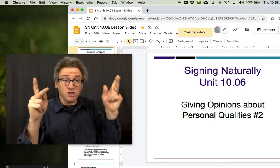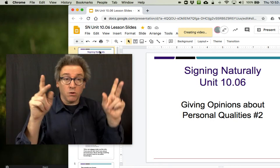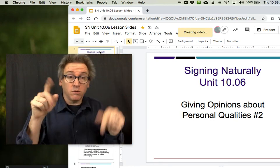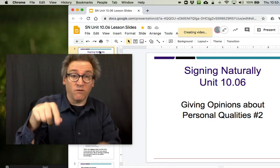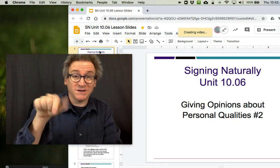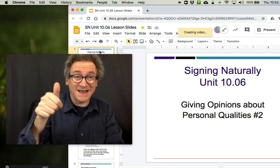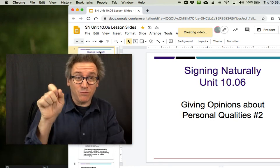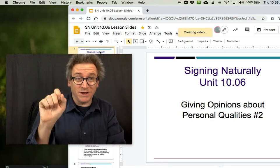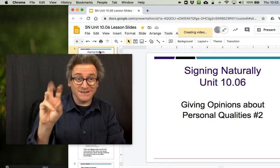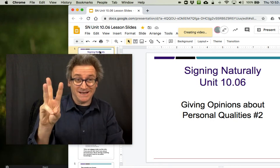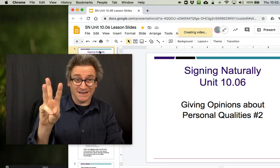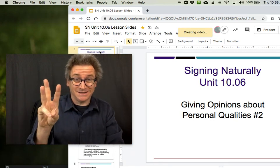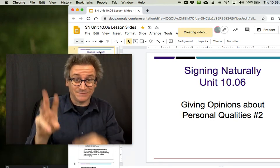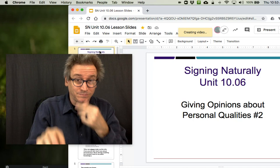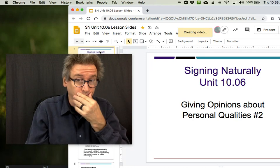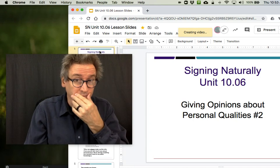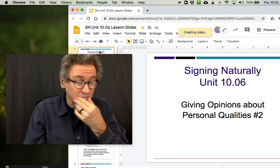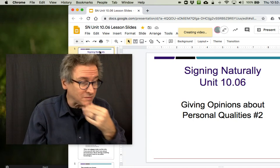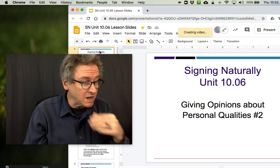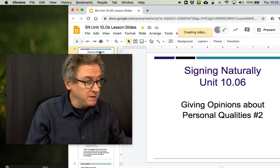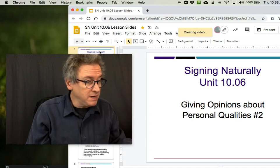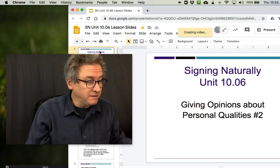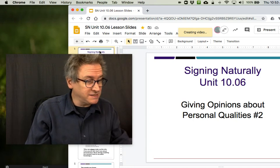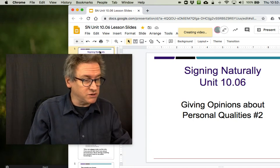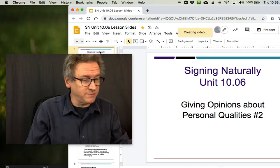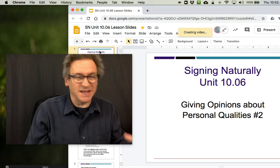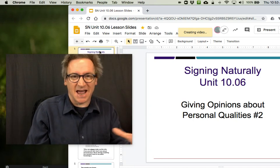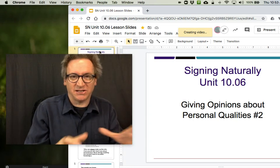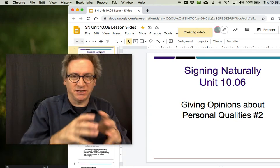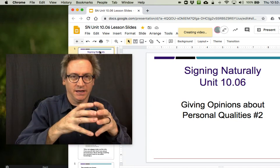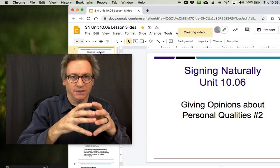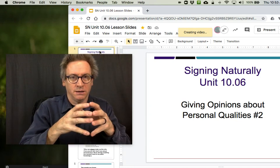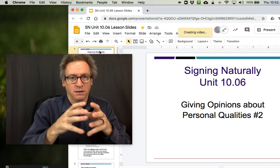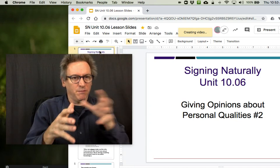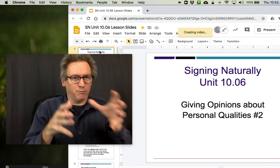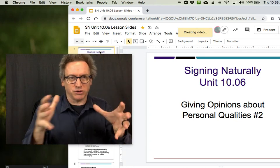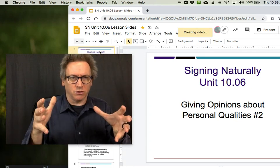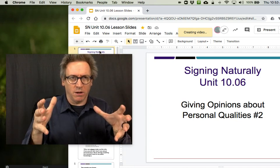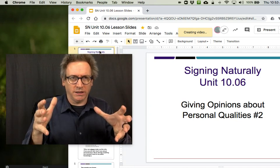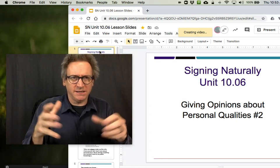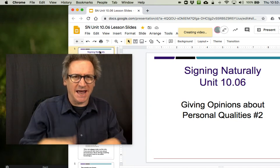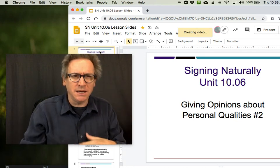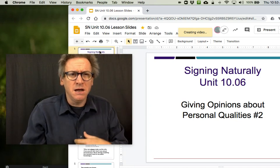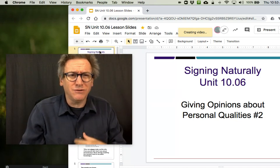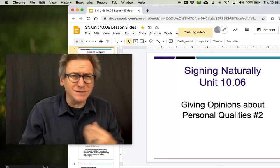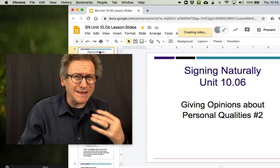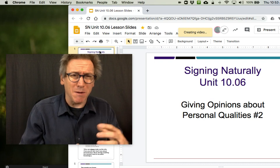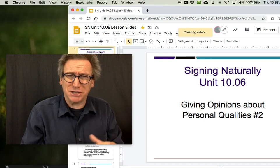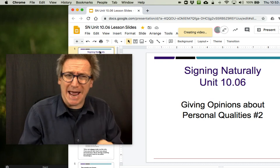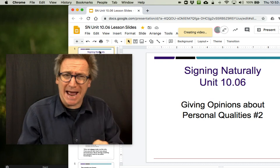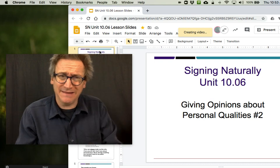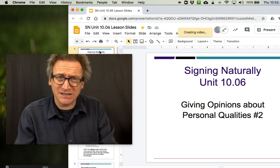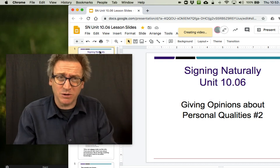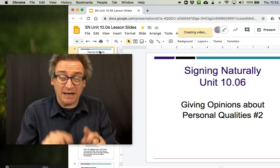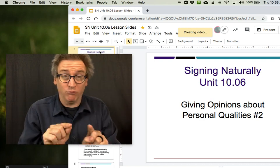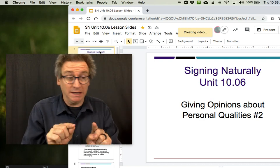Okay, so for 10.6, this is going to be the next in personal qualities. And there's not that much